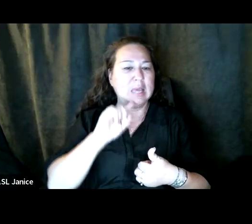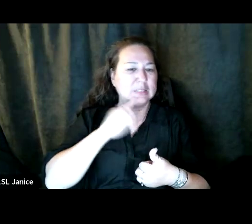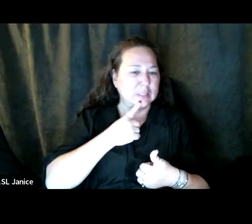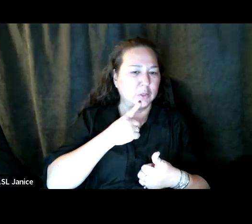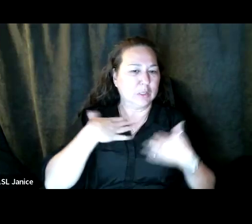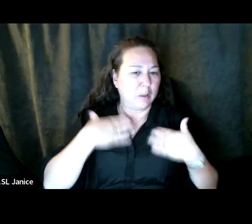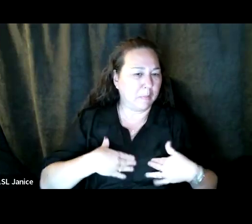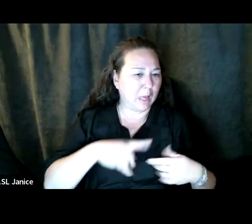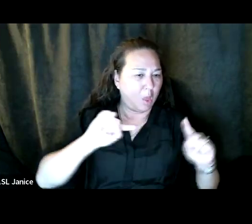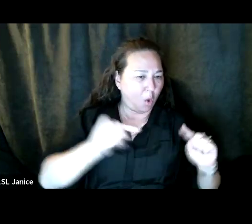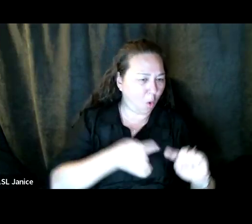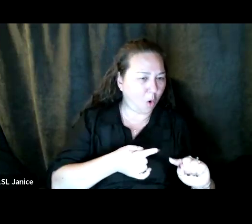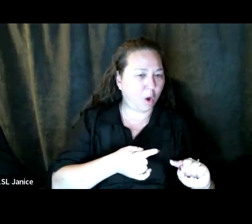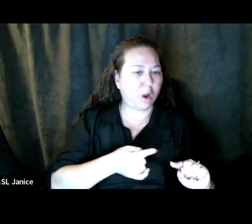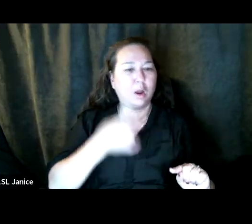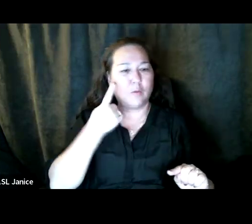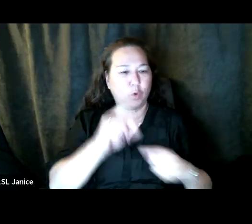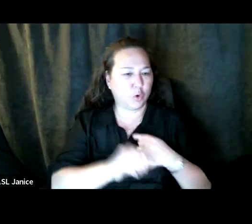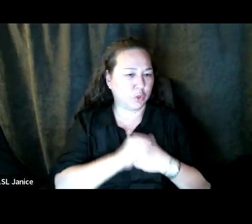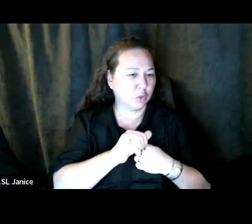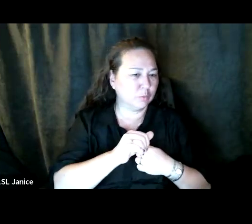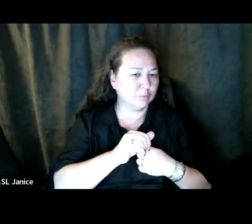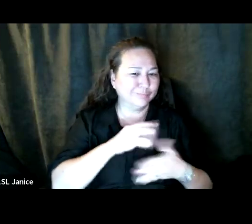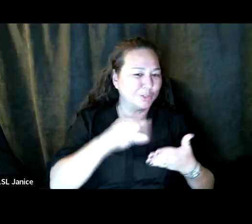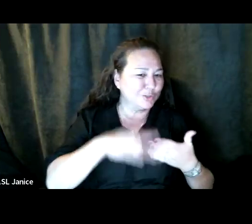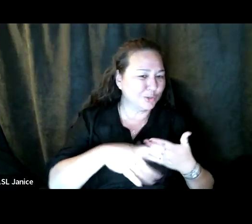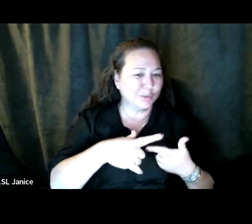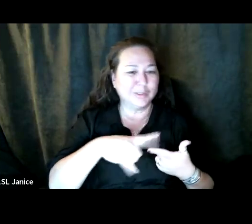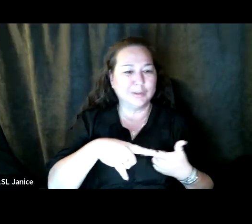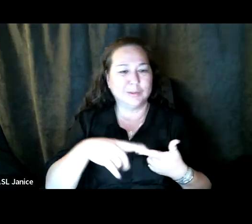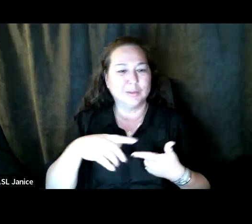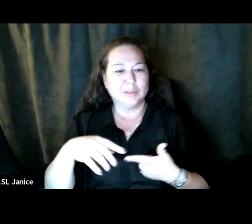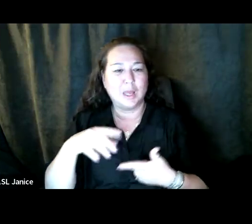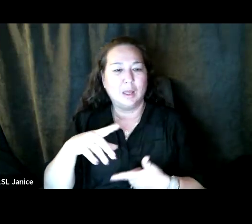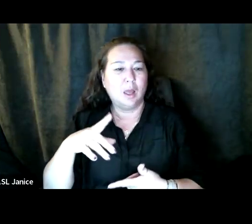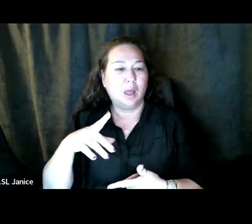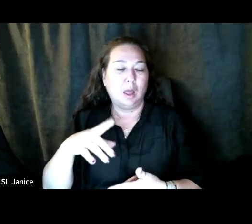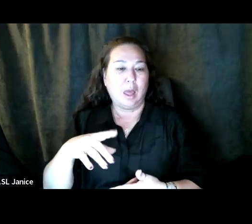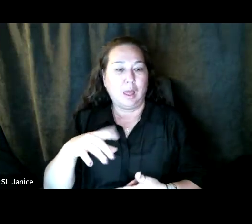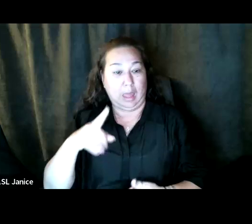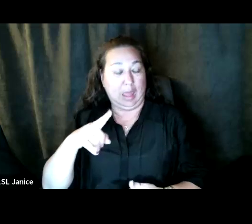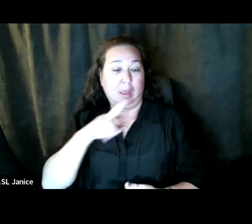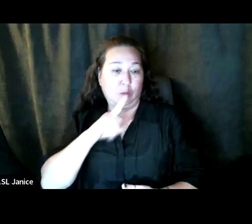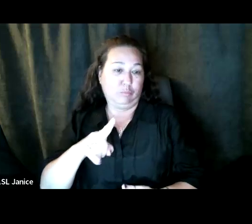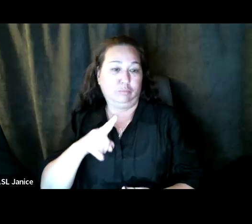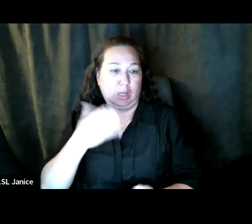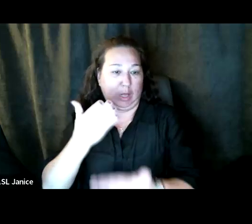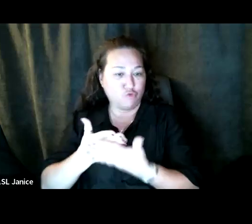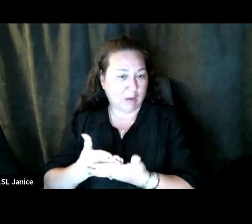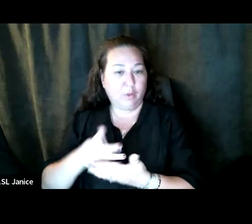credible threat to school safety, and then a student in possession of a gun or certain controlled substances. Outside of that, school